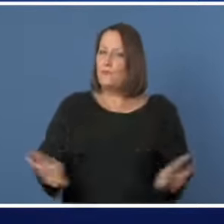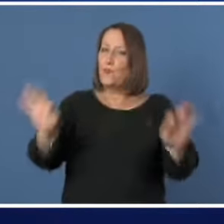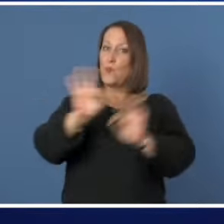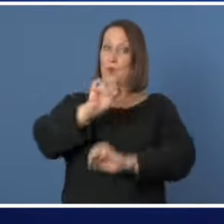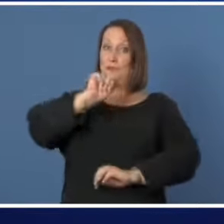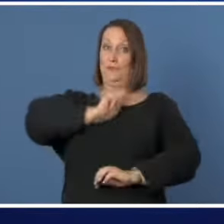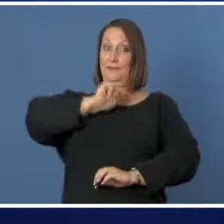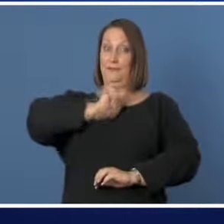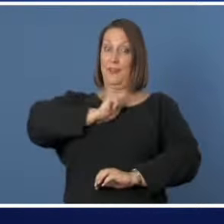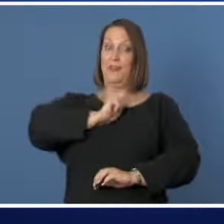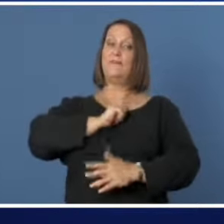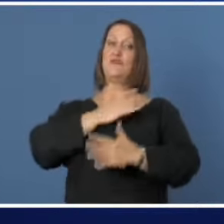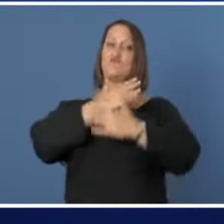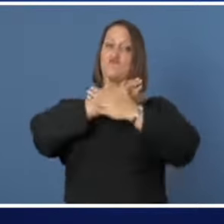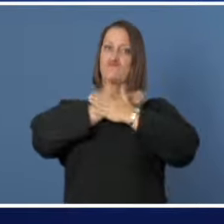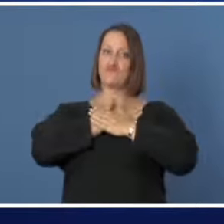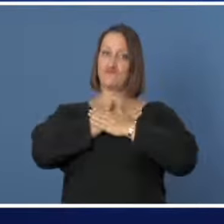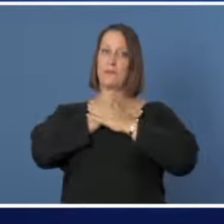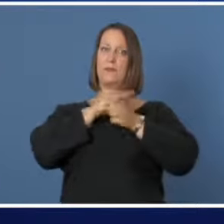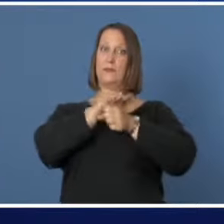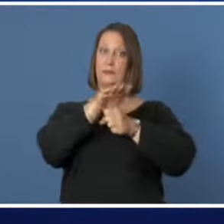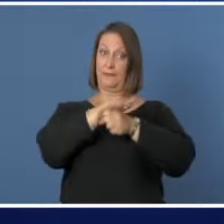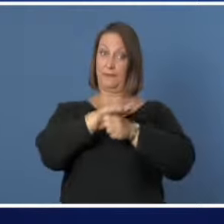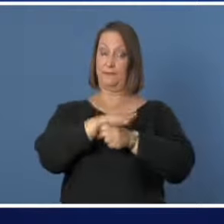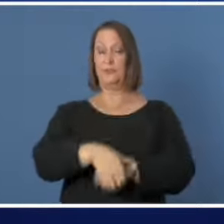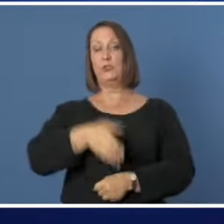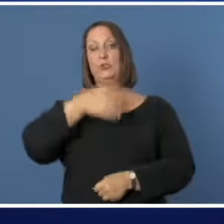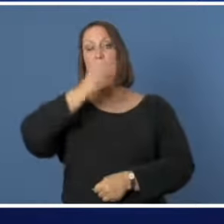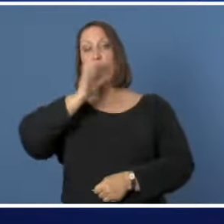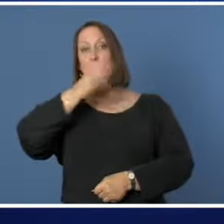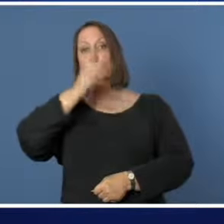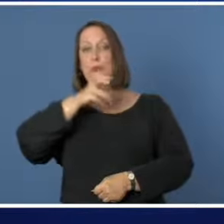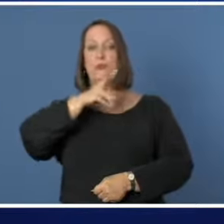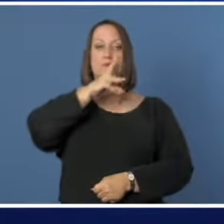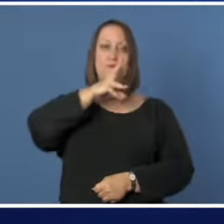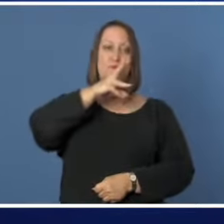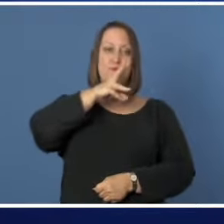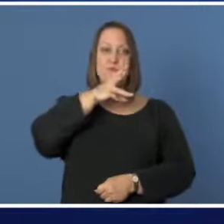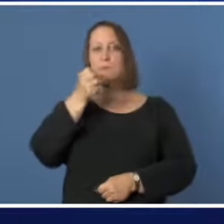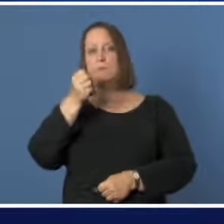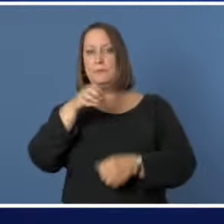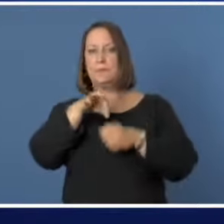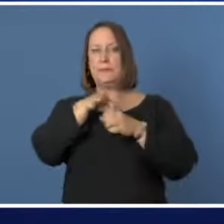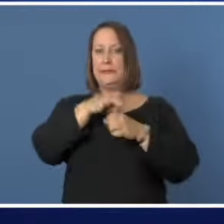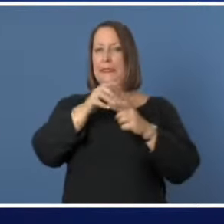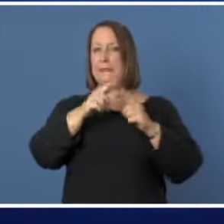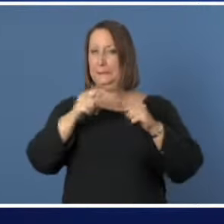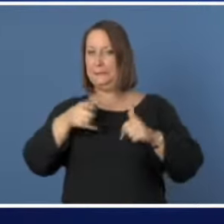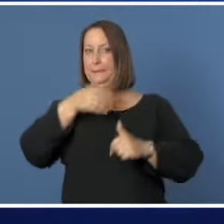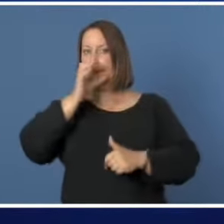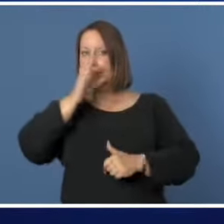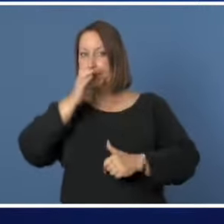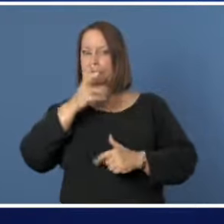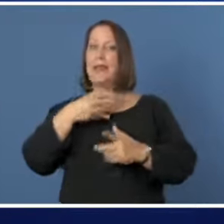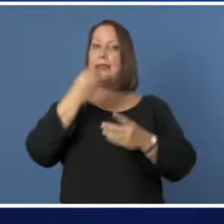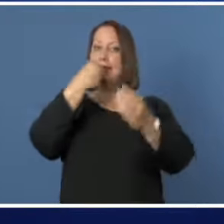Get plenty of rest, drink lots of liquids, and maintain a healthy diet.